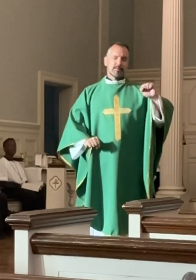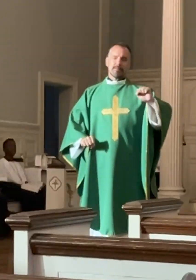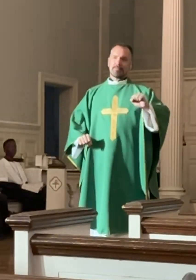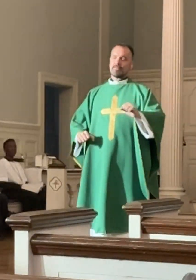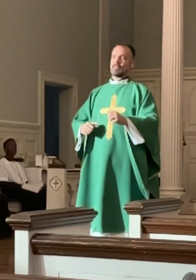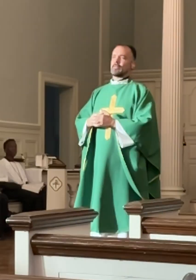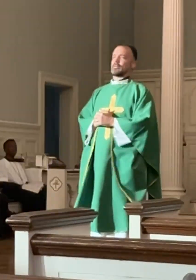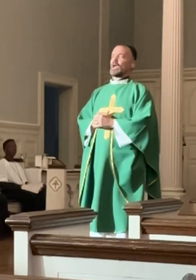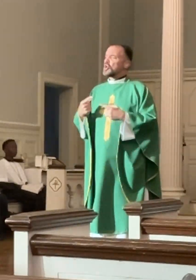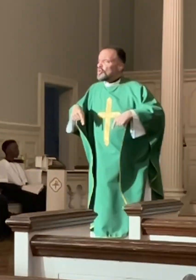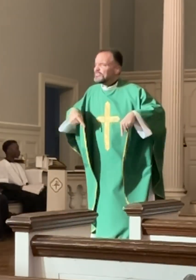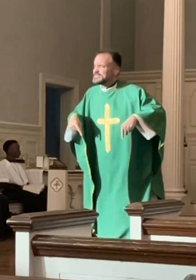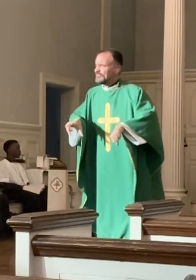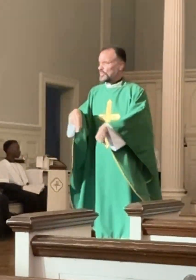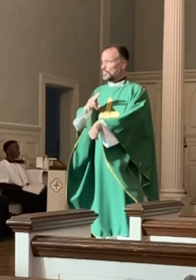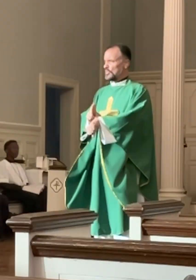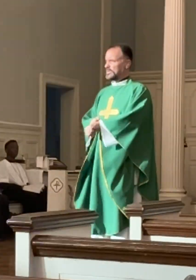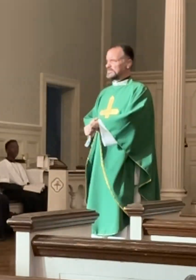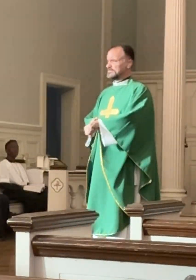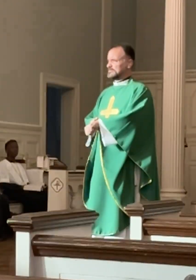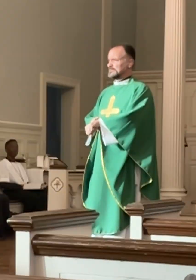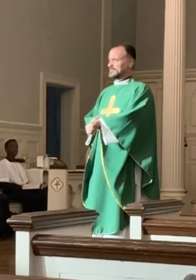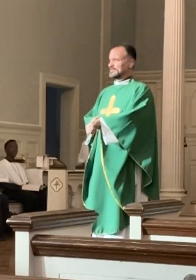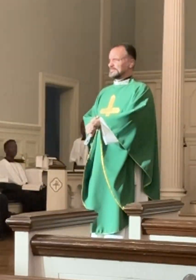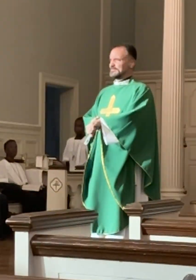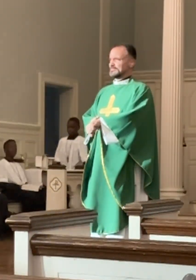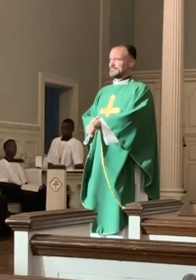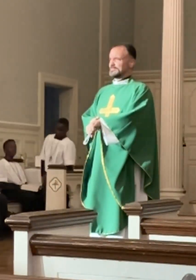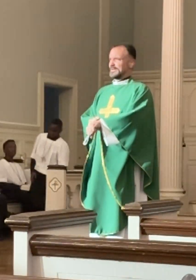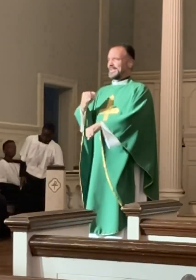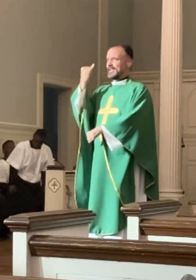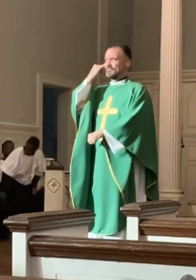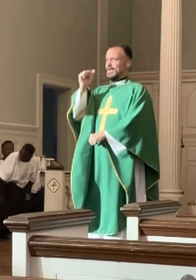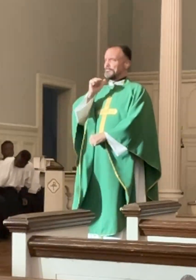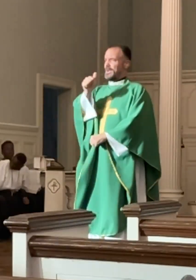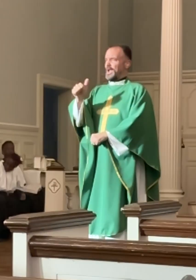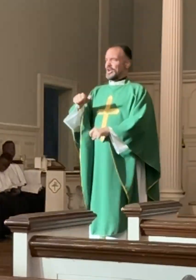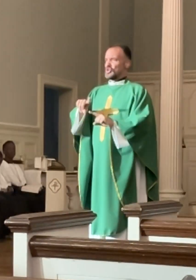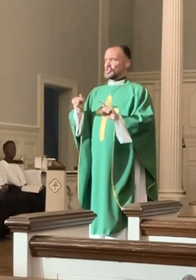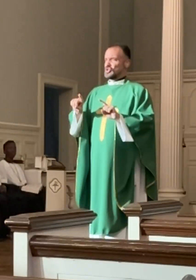that he would believe in me. And I was nervous when I got asked that.